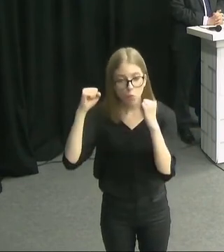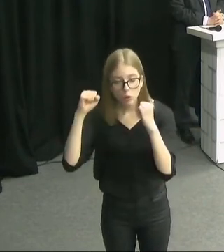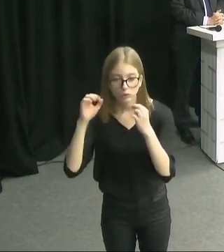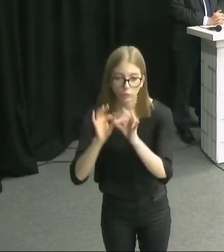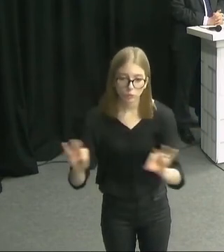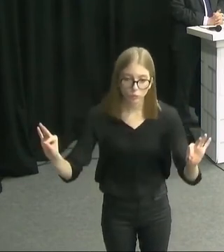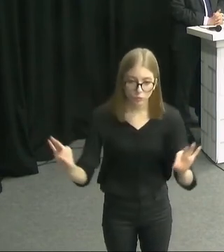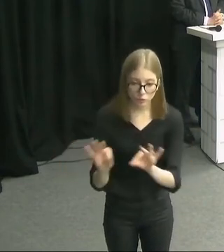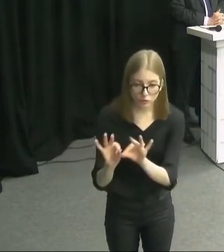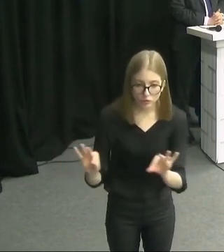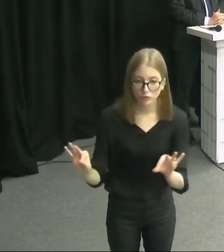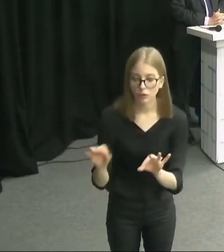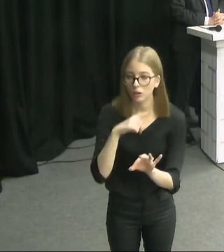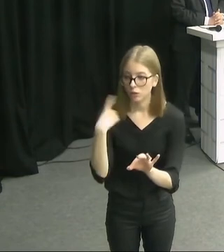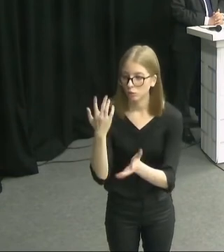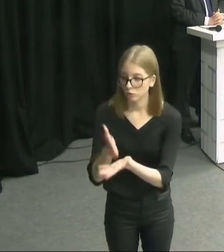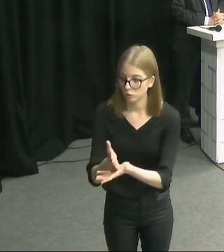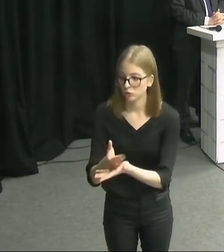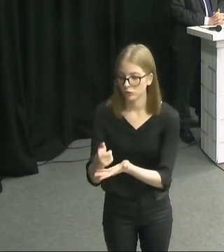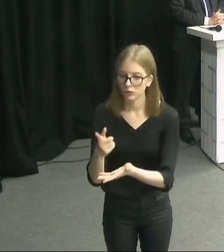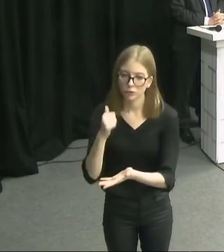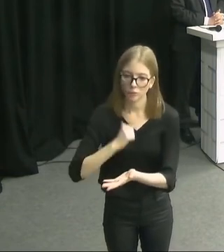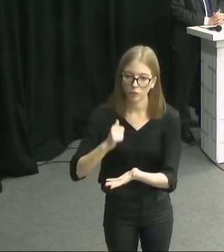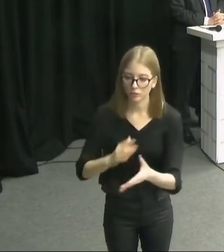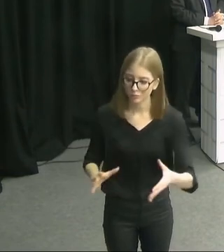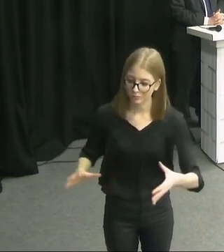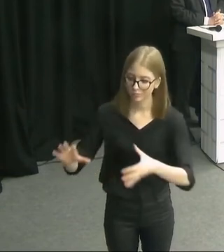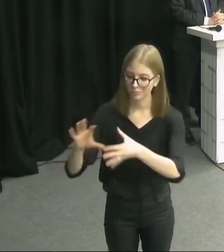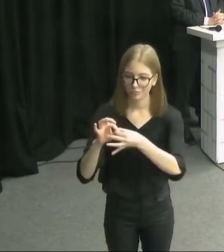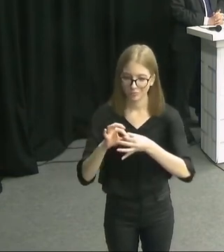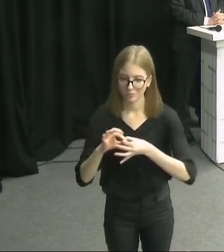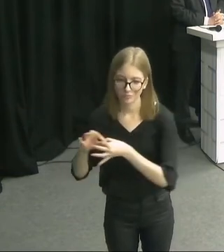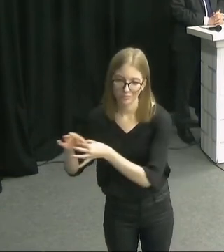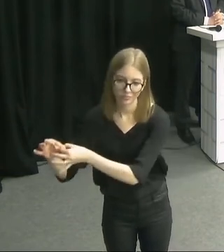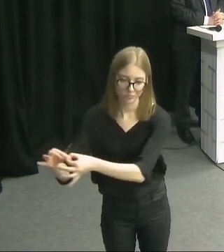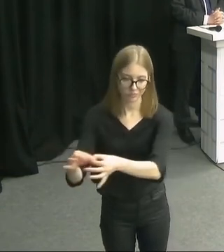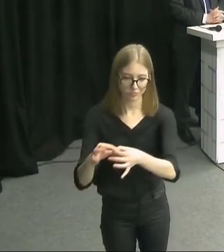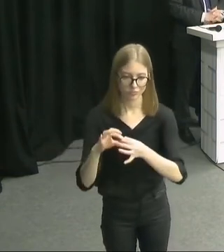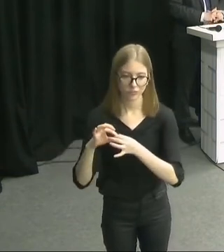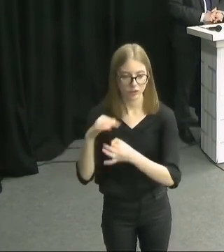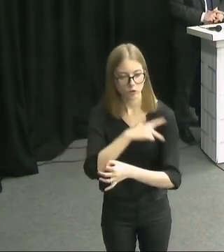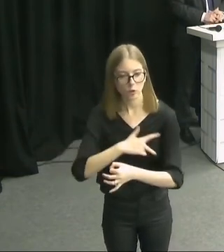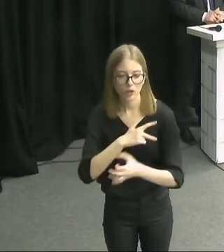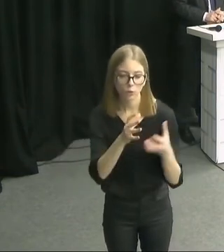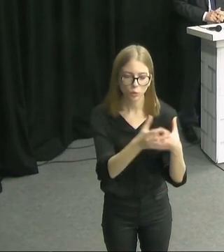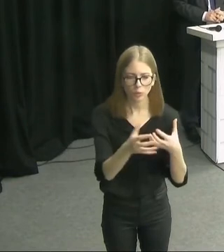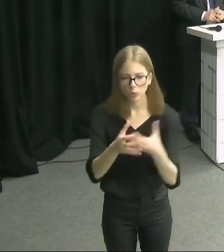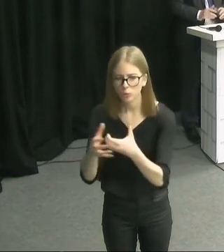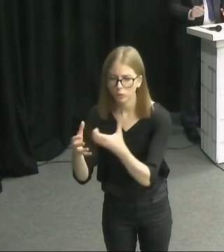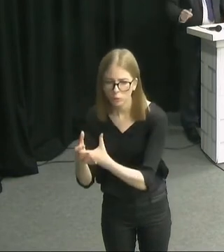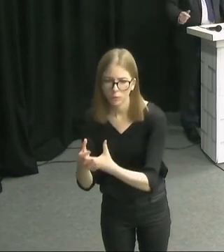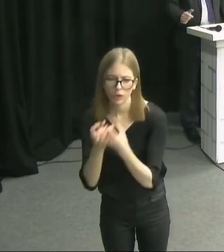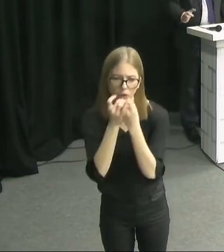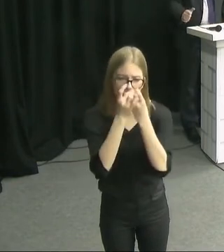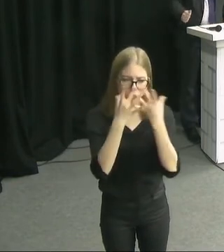is through leisure, not only through work. So sports, music, etc. These are the things that connect people from various